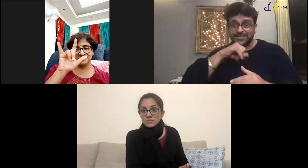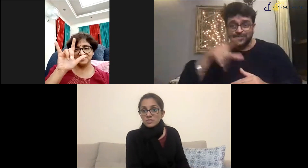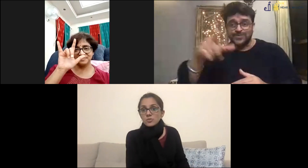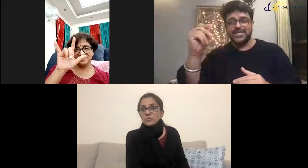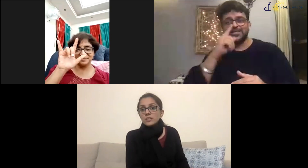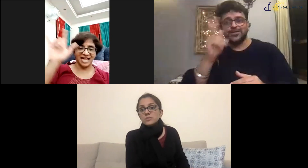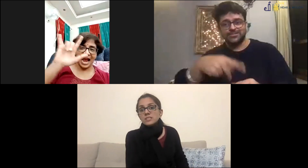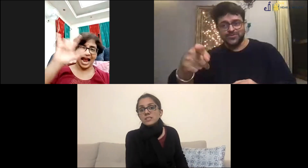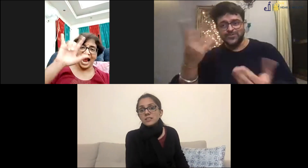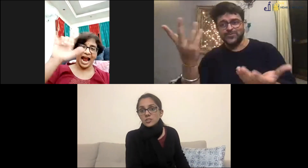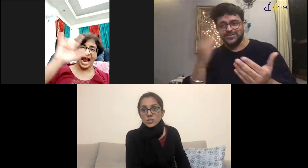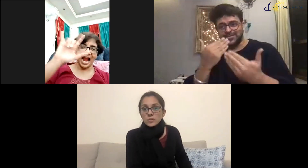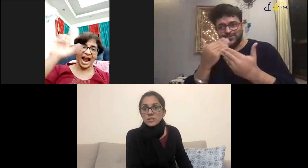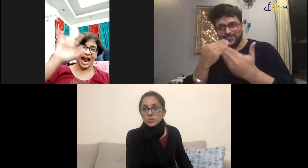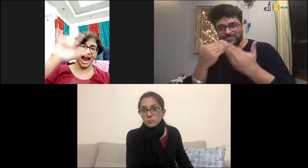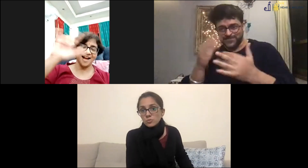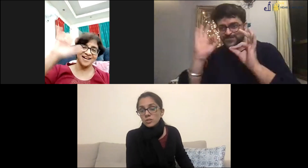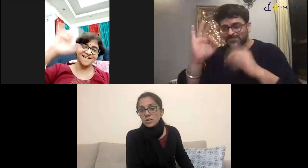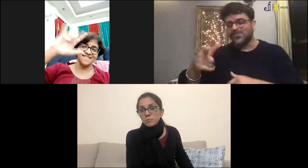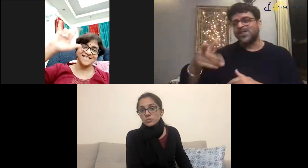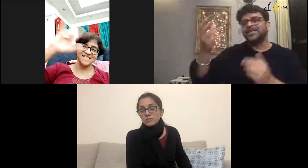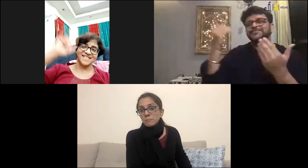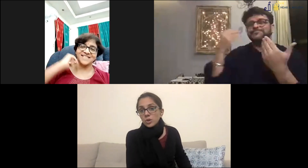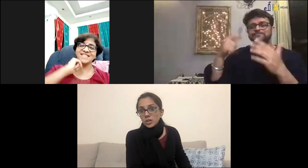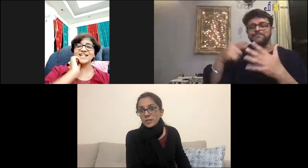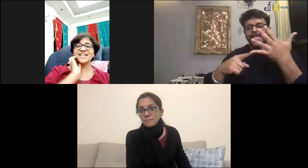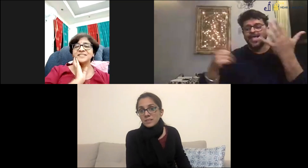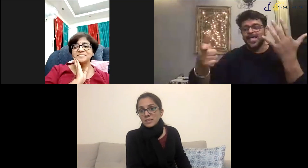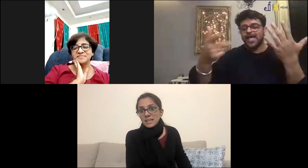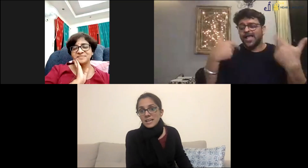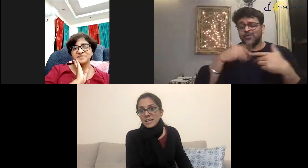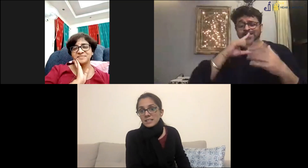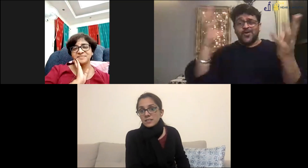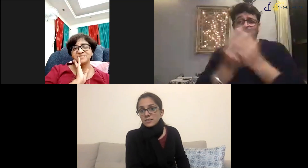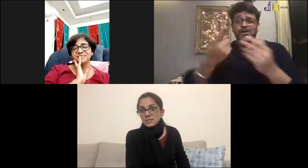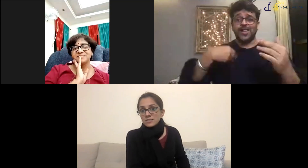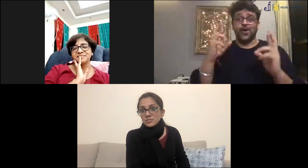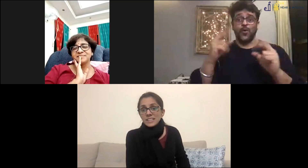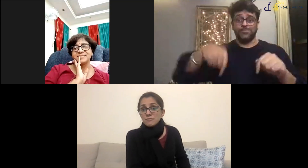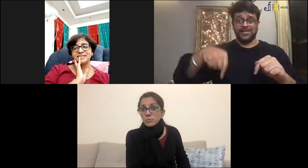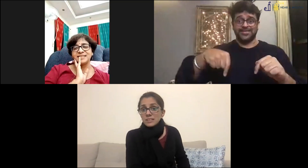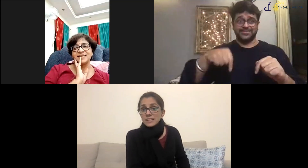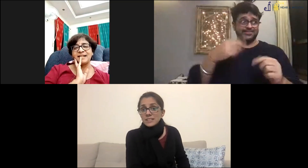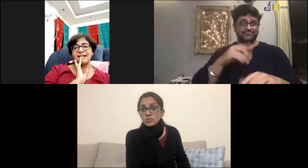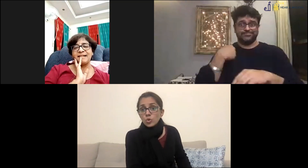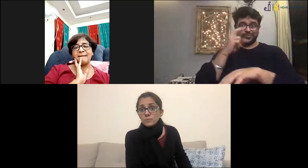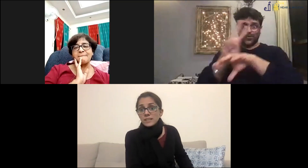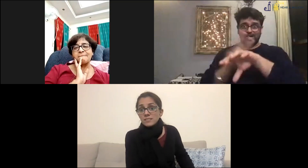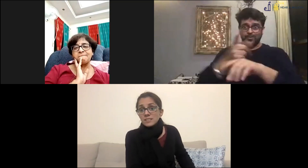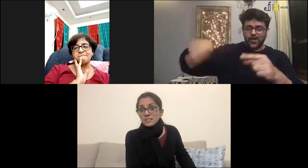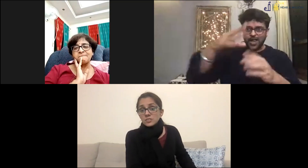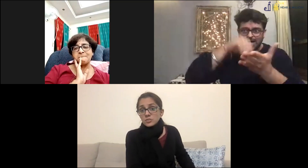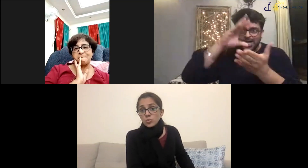this that you see that Ashwin, Khushbu, both of them work on. And really everyone, like, I just hope